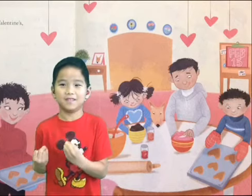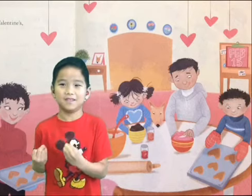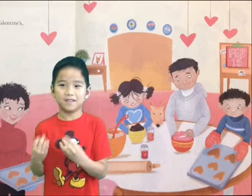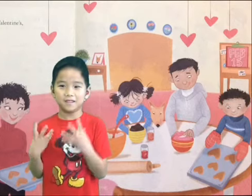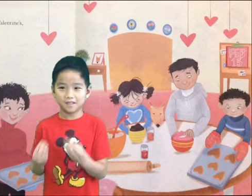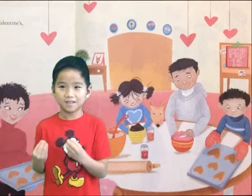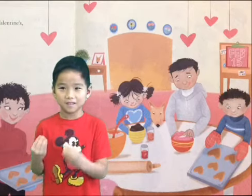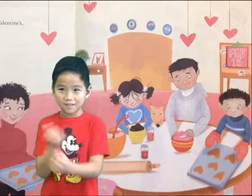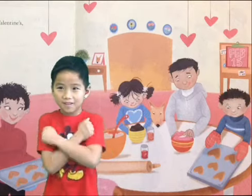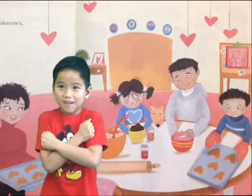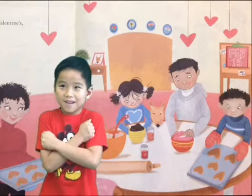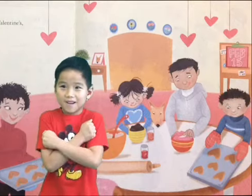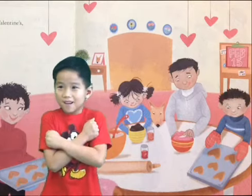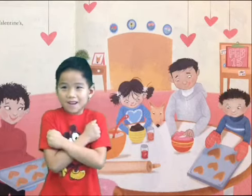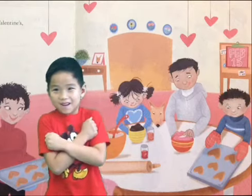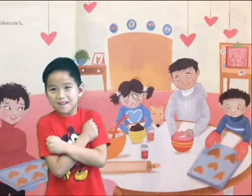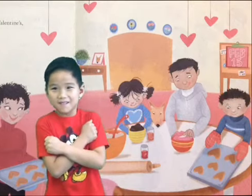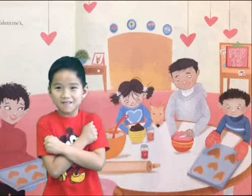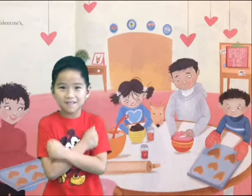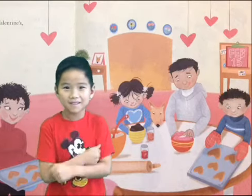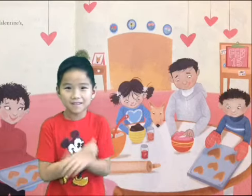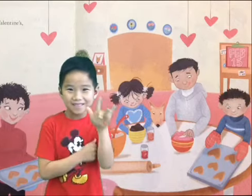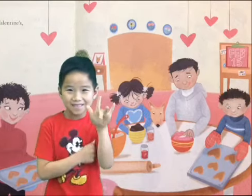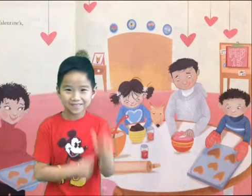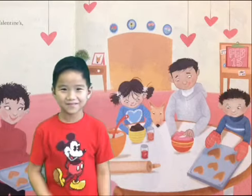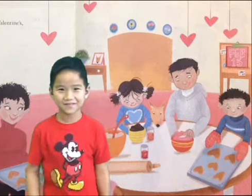one fuzzy hug just meant for me.